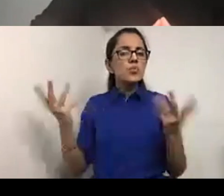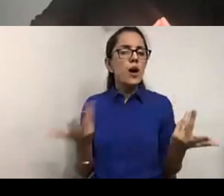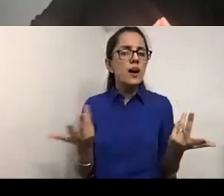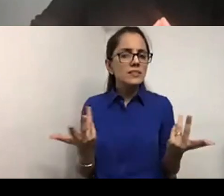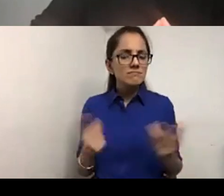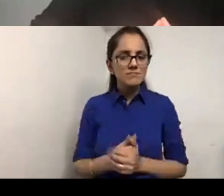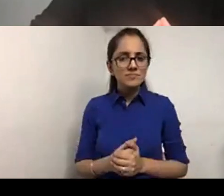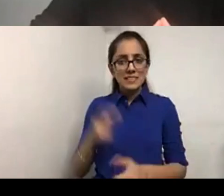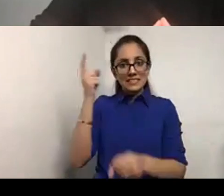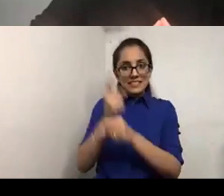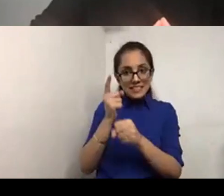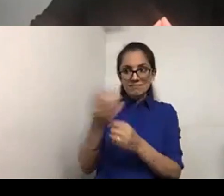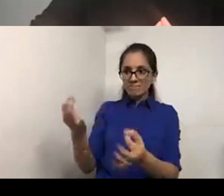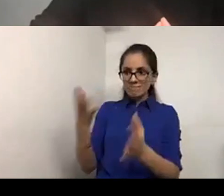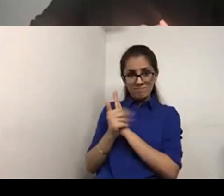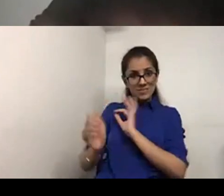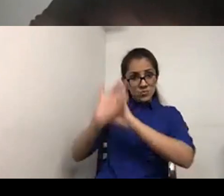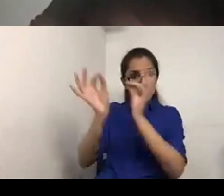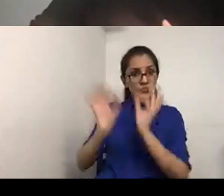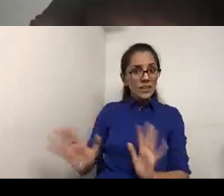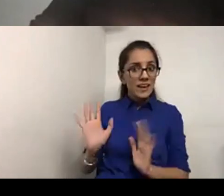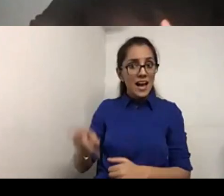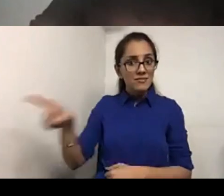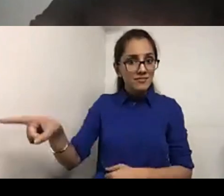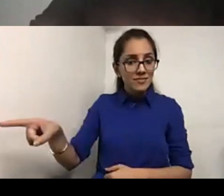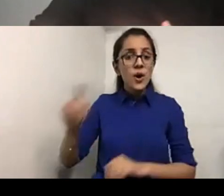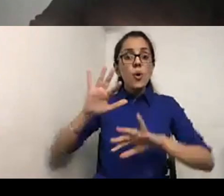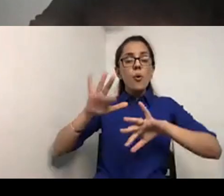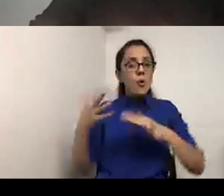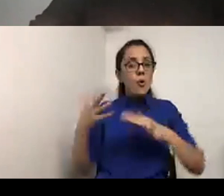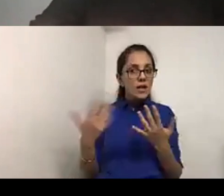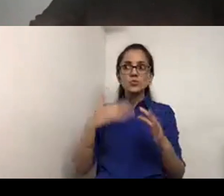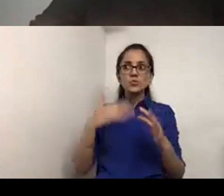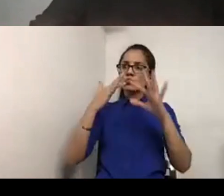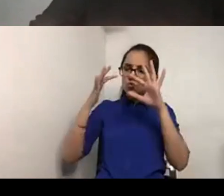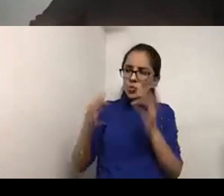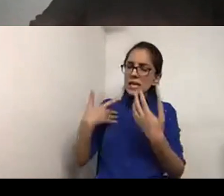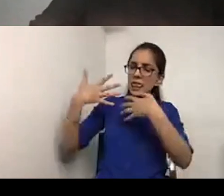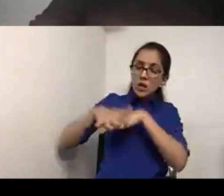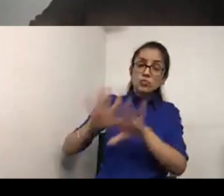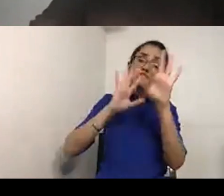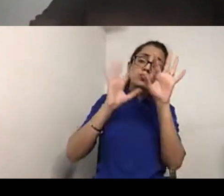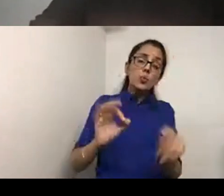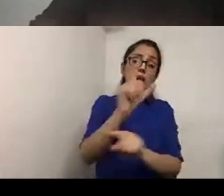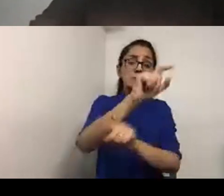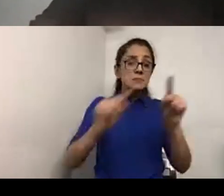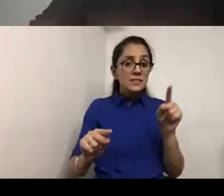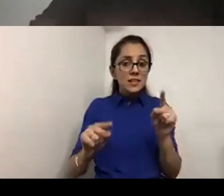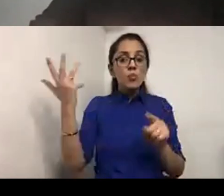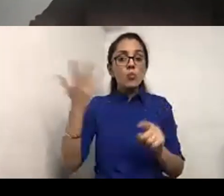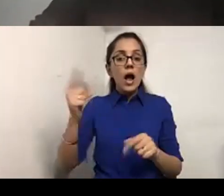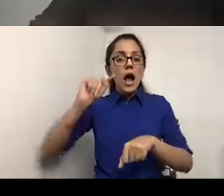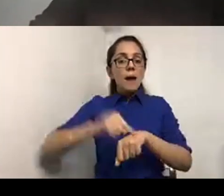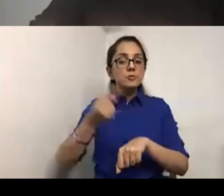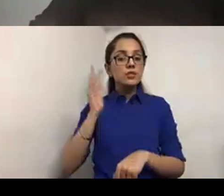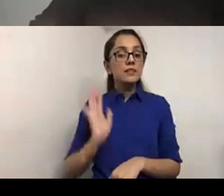to make the teachers capable? How am I going to make sure that I'm truly inclusive? Because there is an opportunity